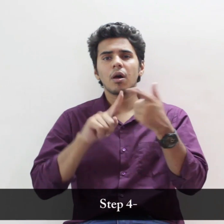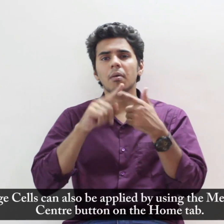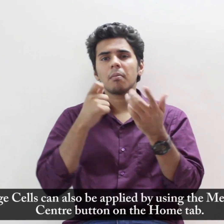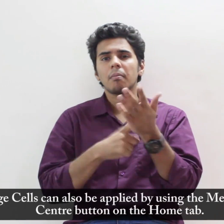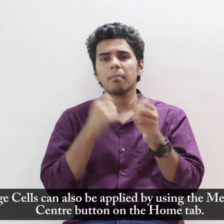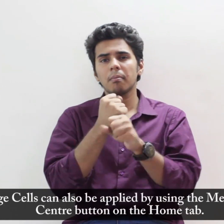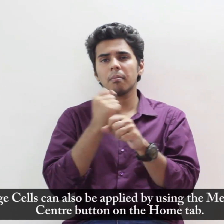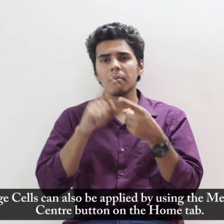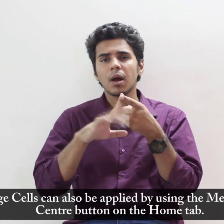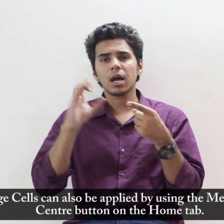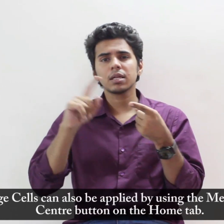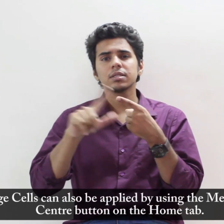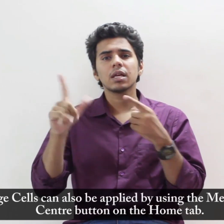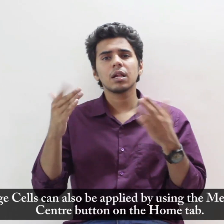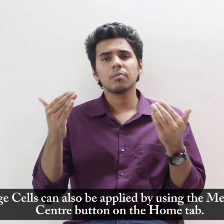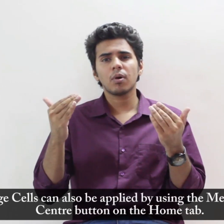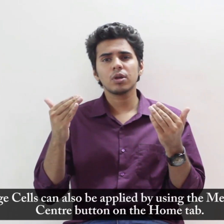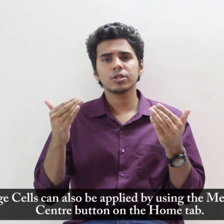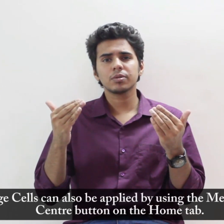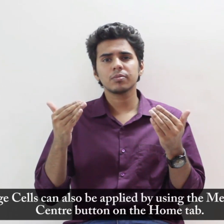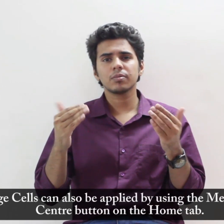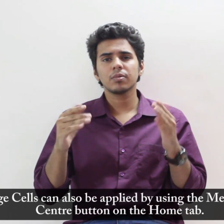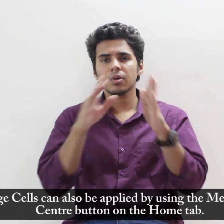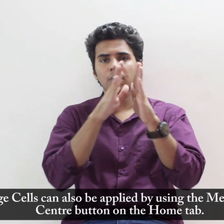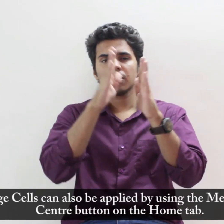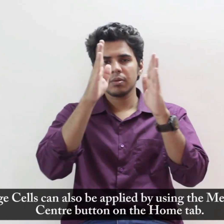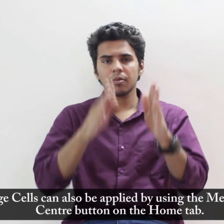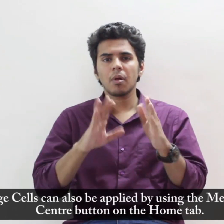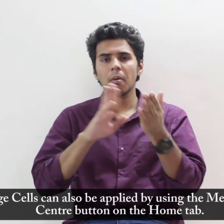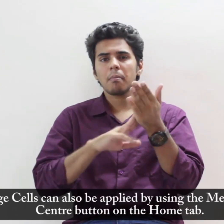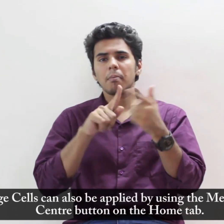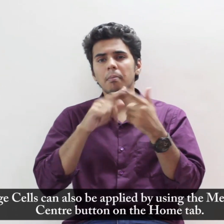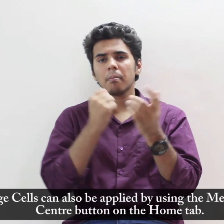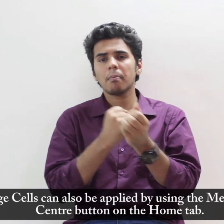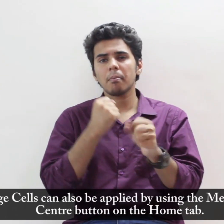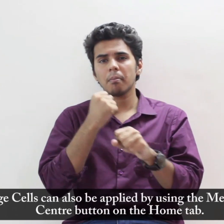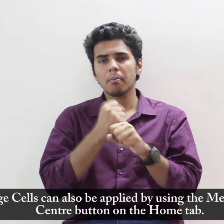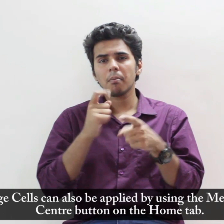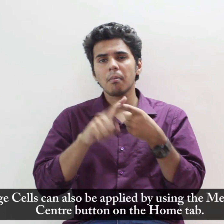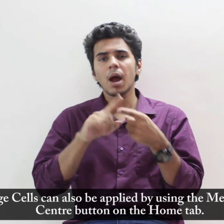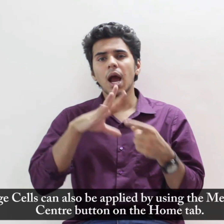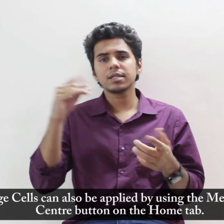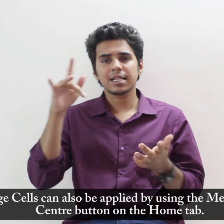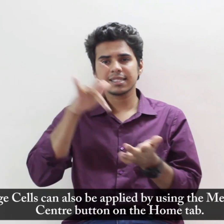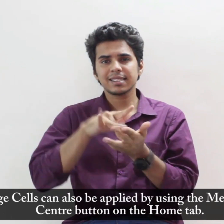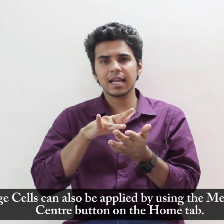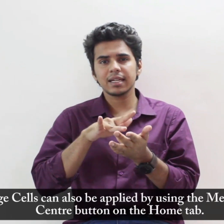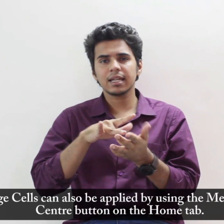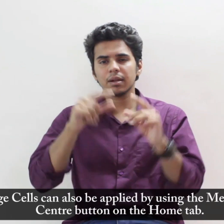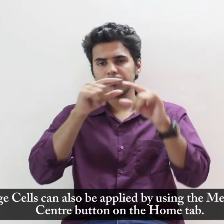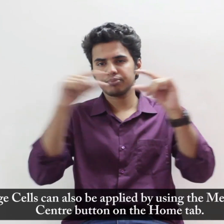Step 4. Merge cells can also be applied by using the Merge and Center button on the Home